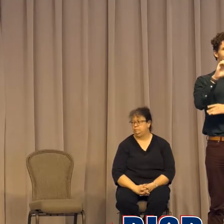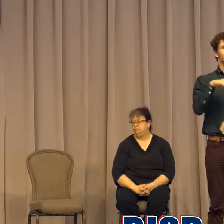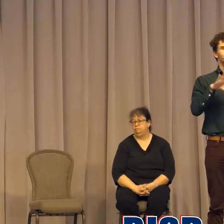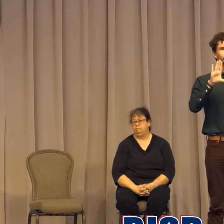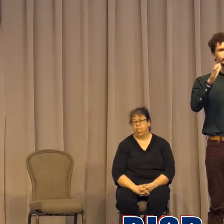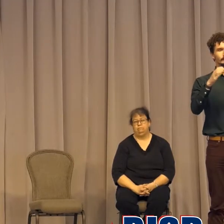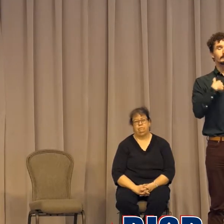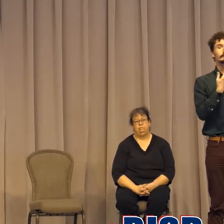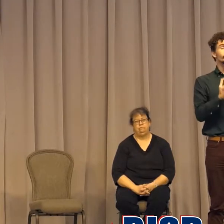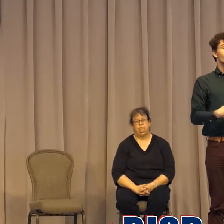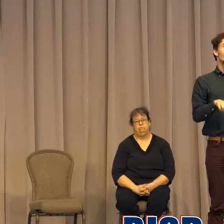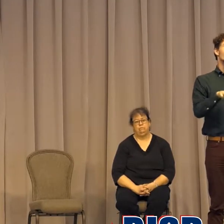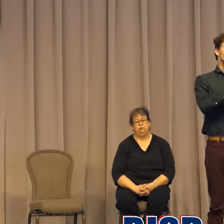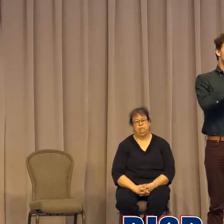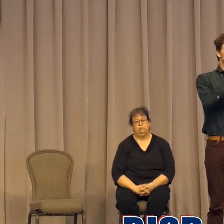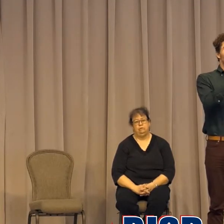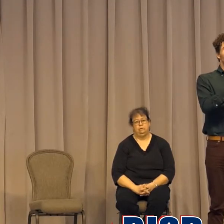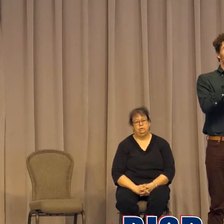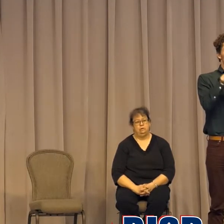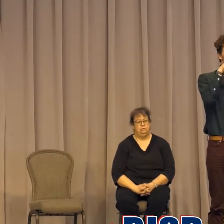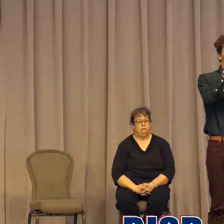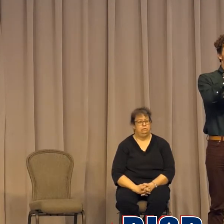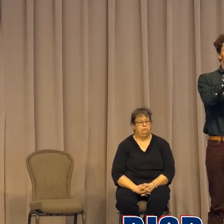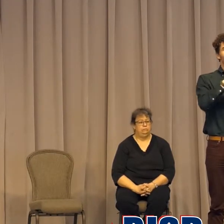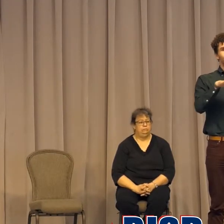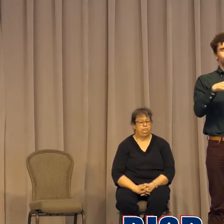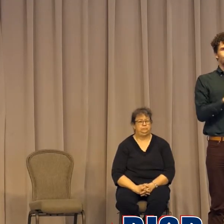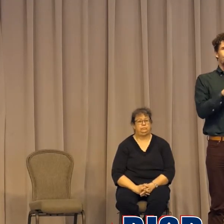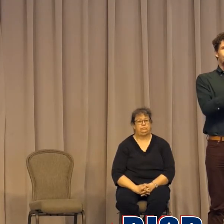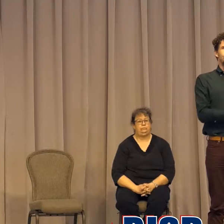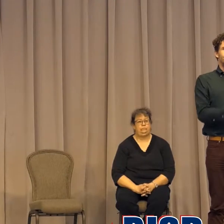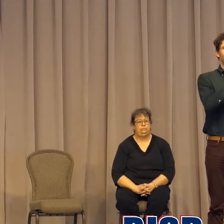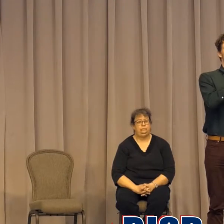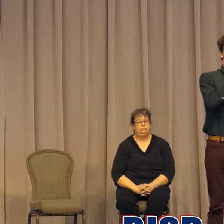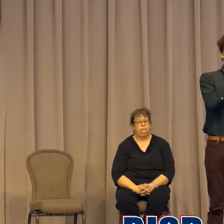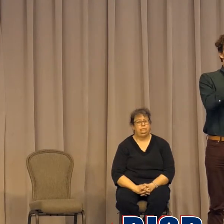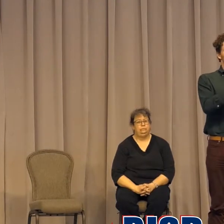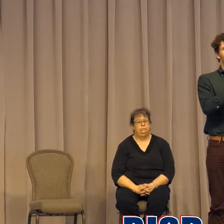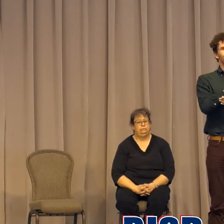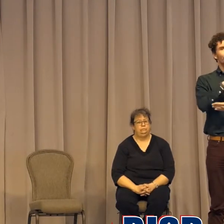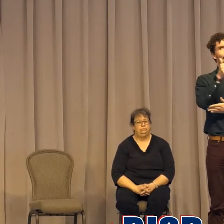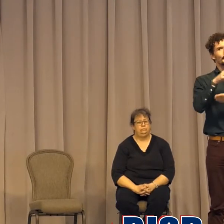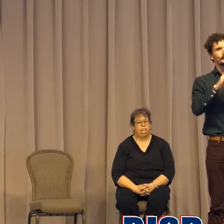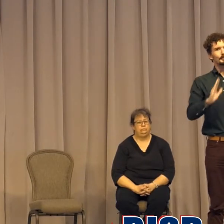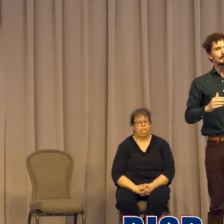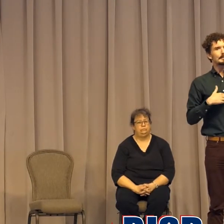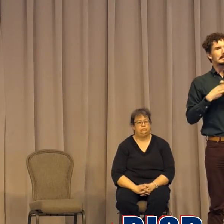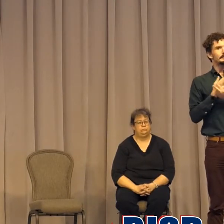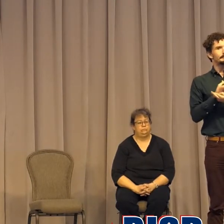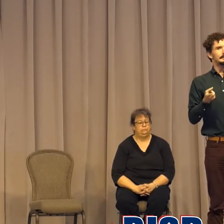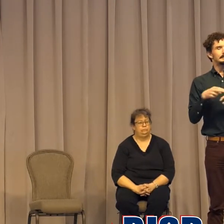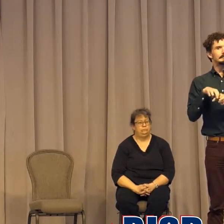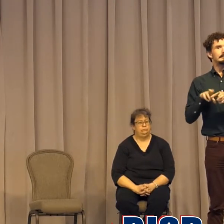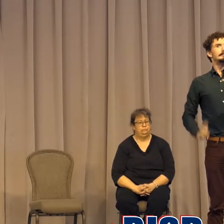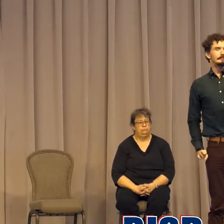increases funding to serve special needs children and students at risk of dropping out of school and students who are